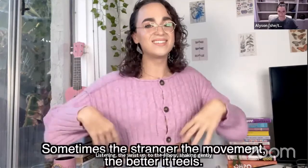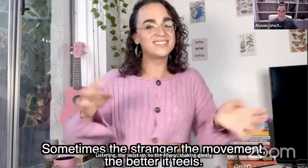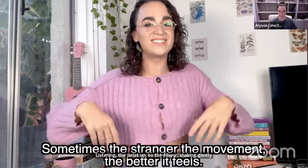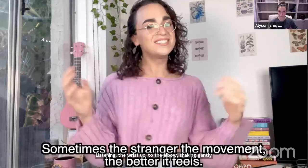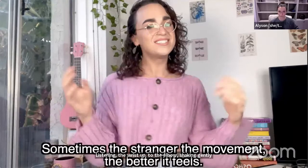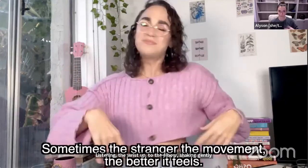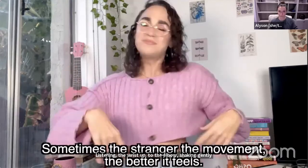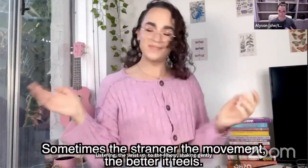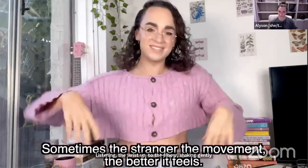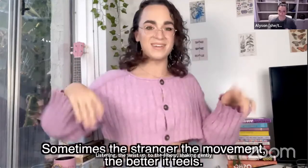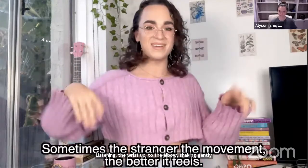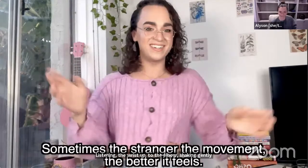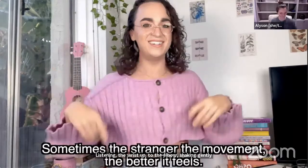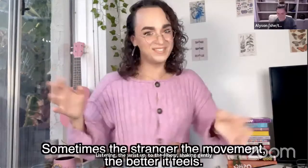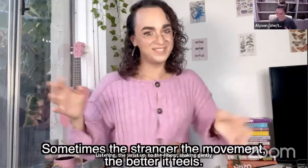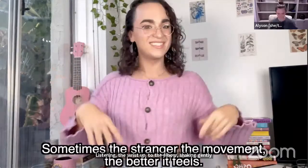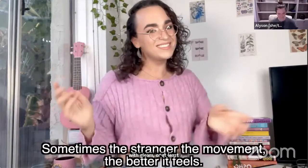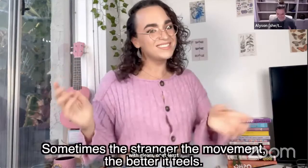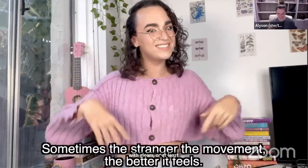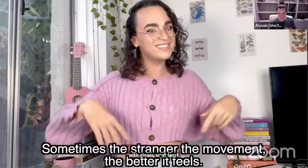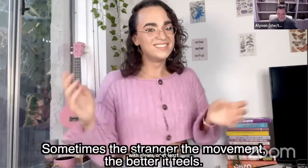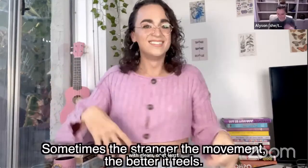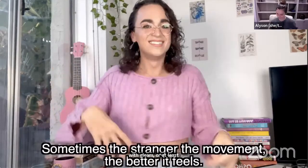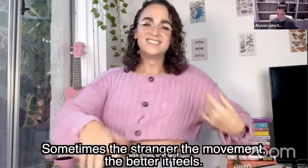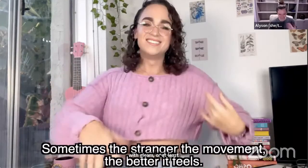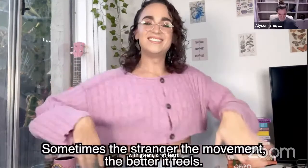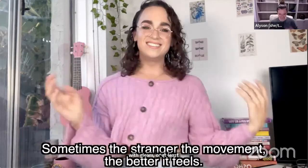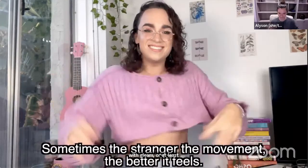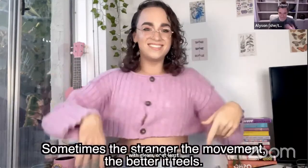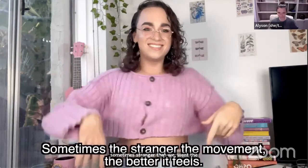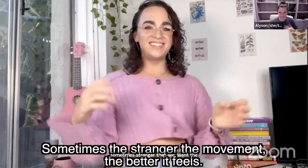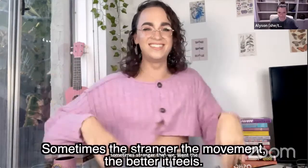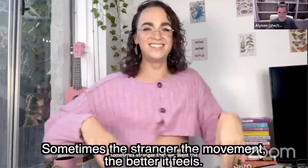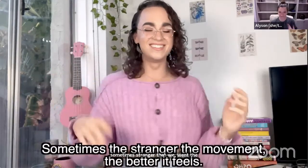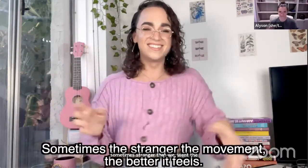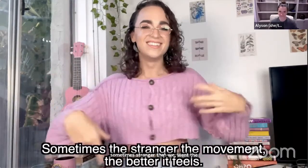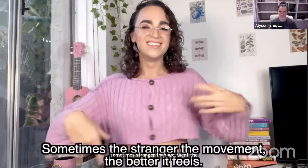Sometimes stranger the movement, the better it feels.